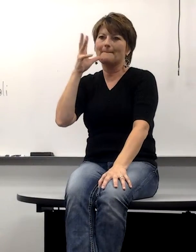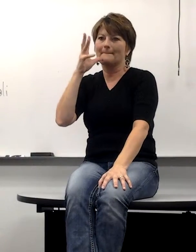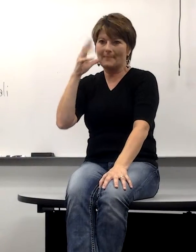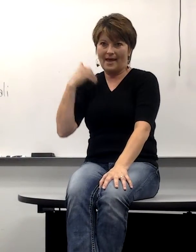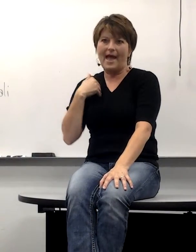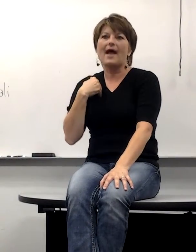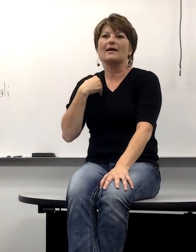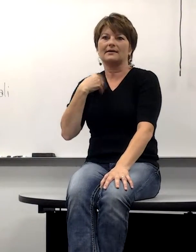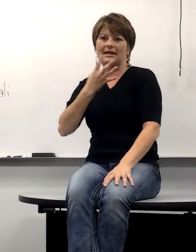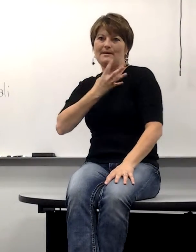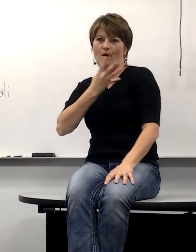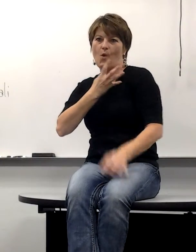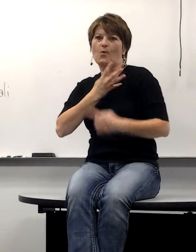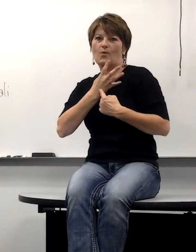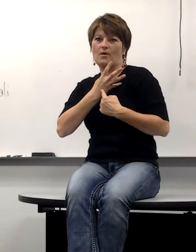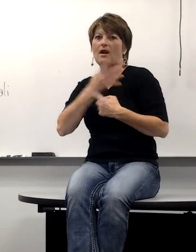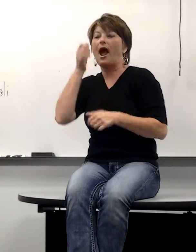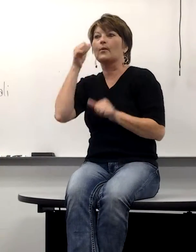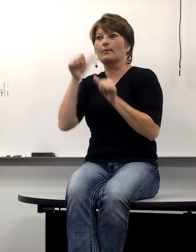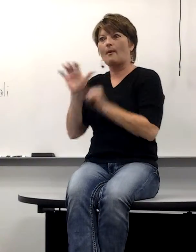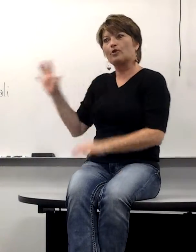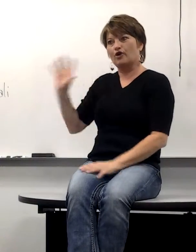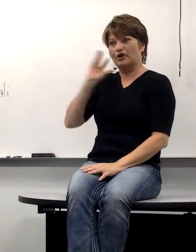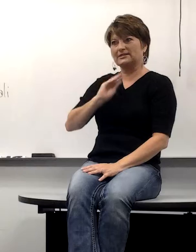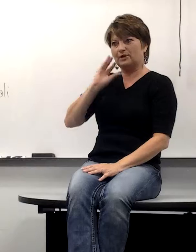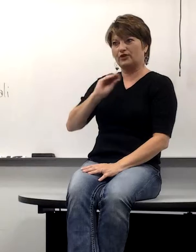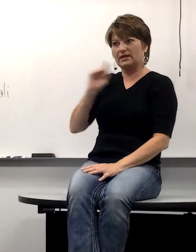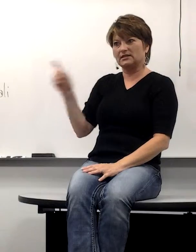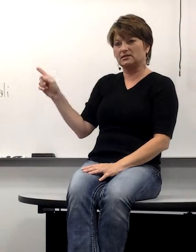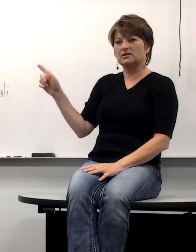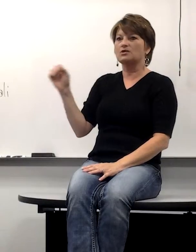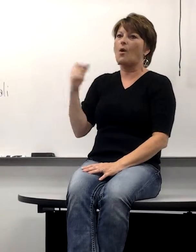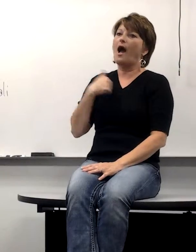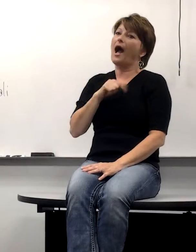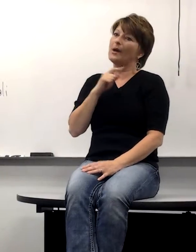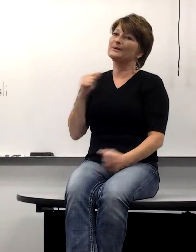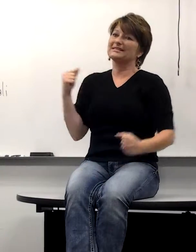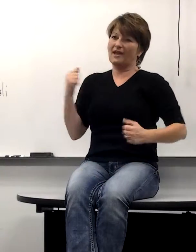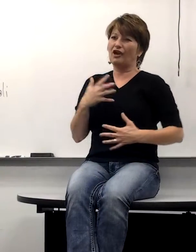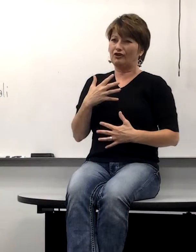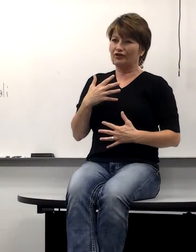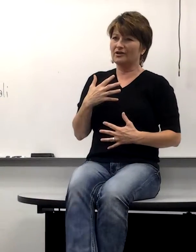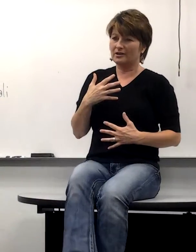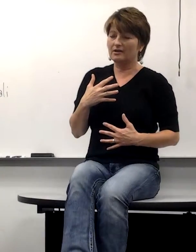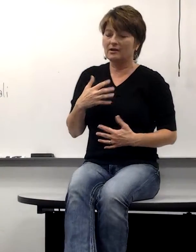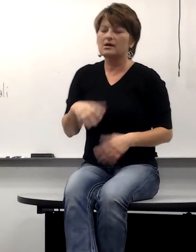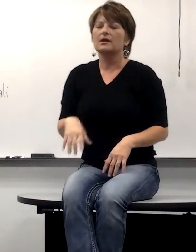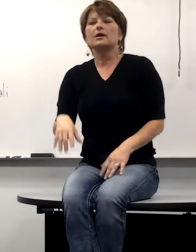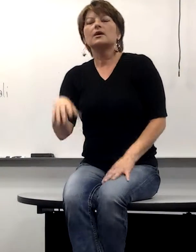Because 20 years earlier, my mom had chemotherapy. And I saw her experience. And I was scared.